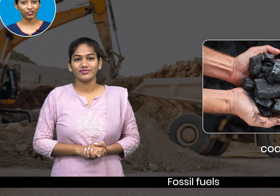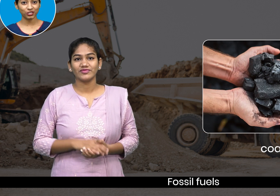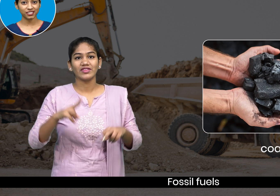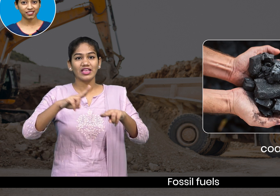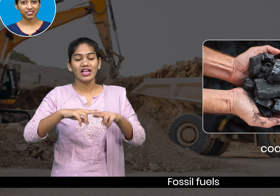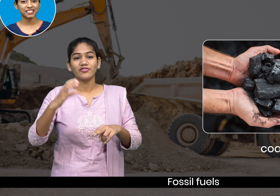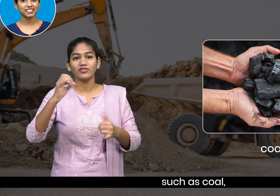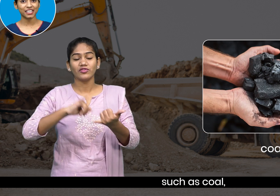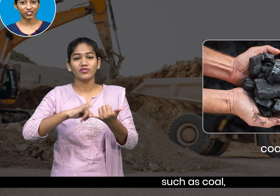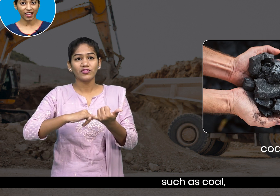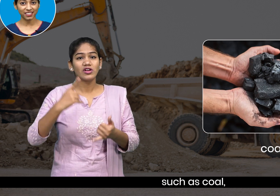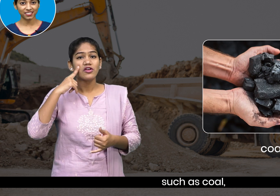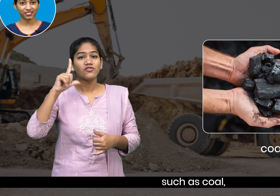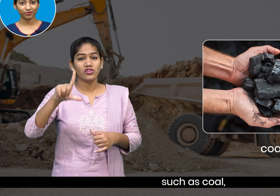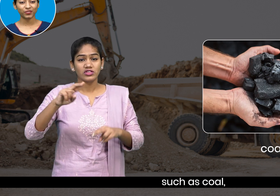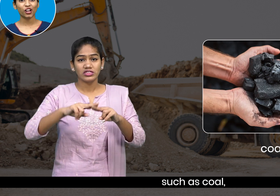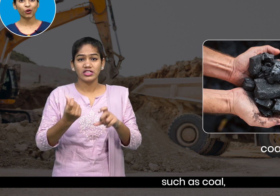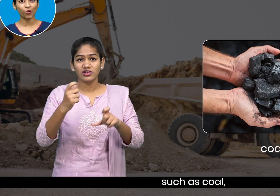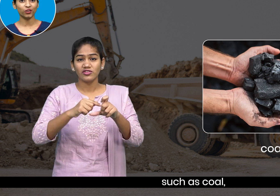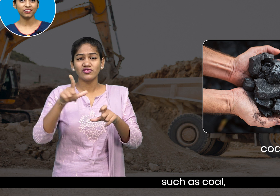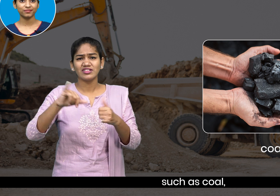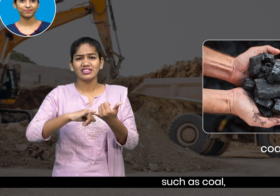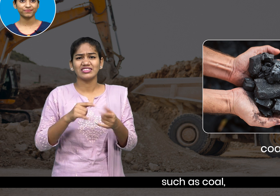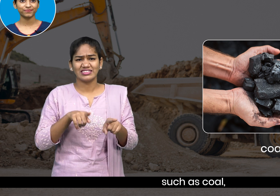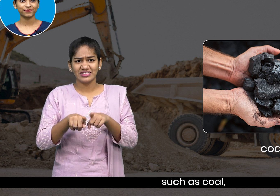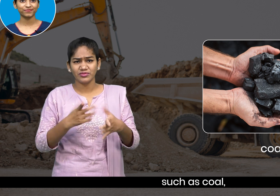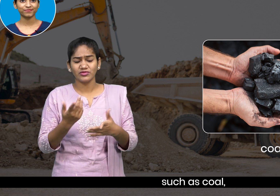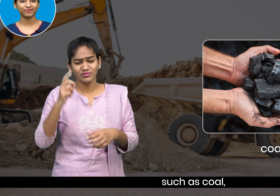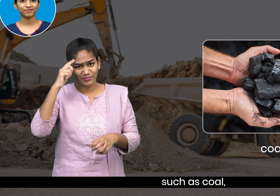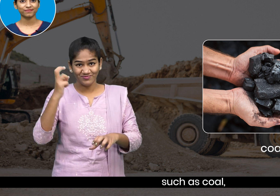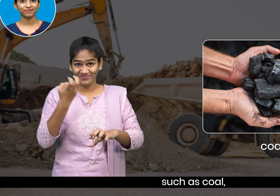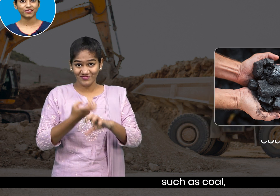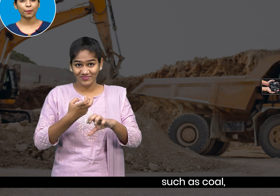Fossil fuels such as coal,